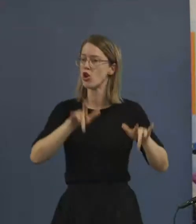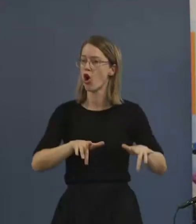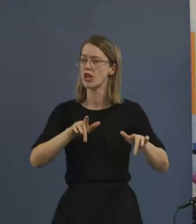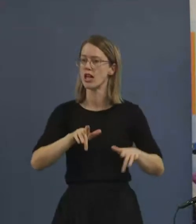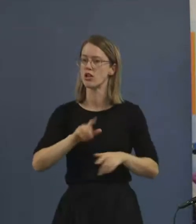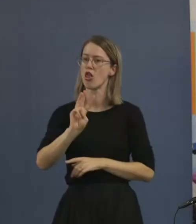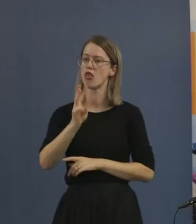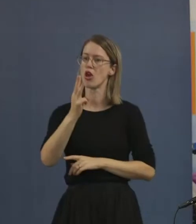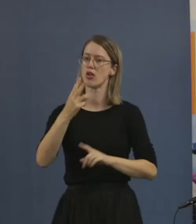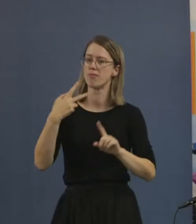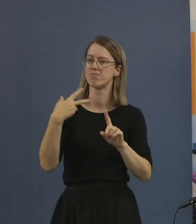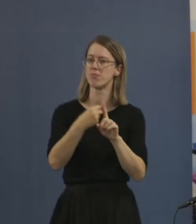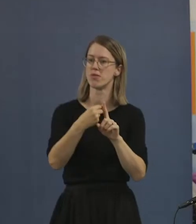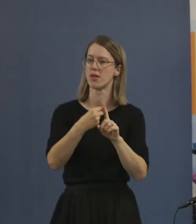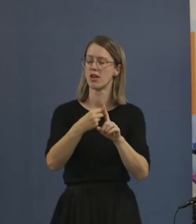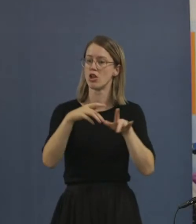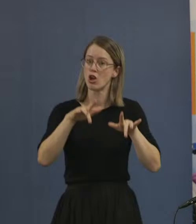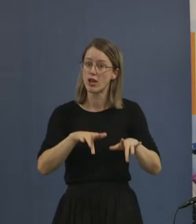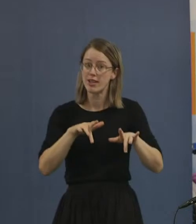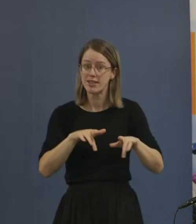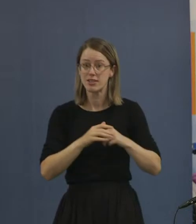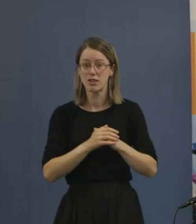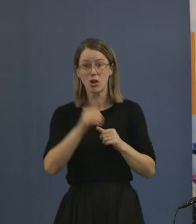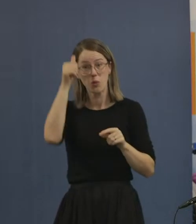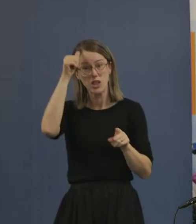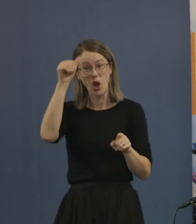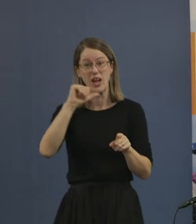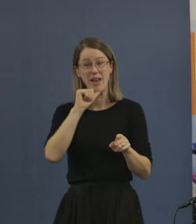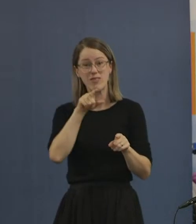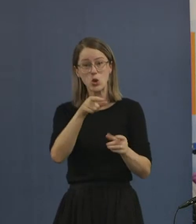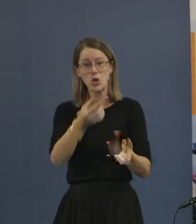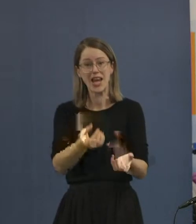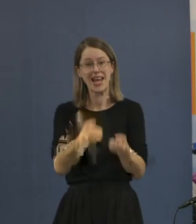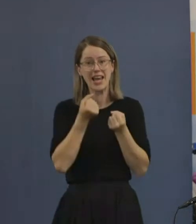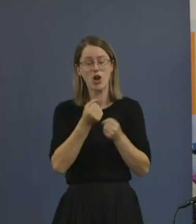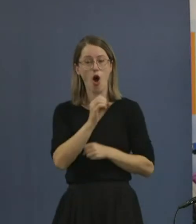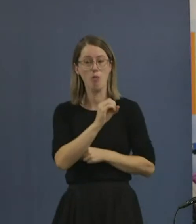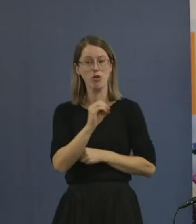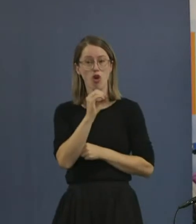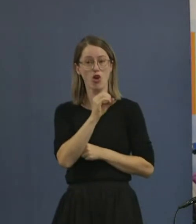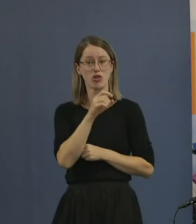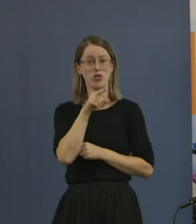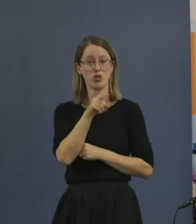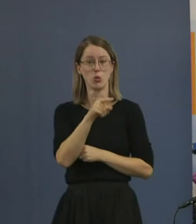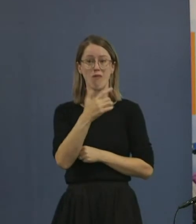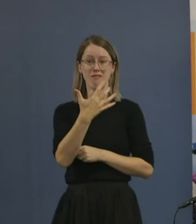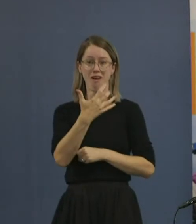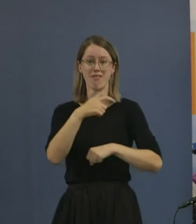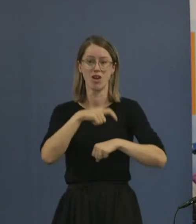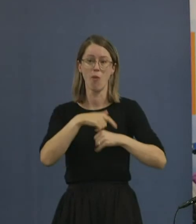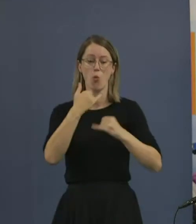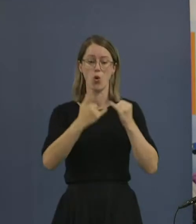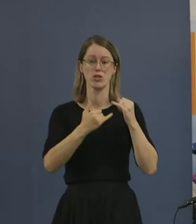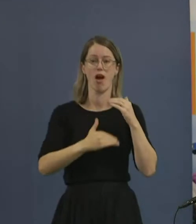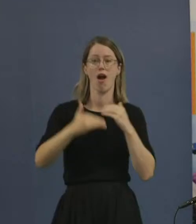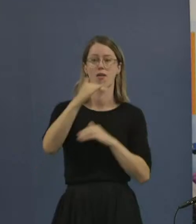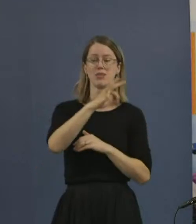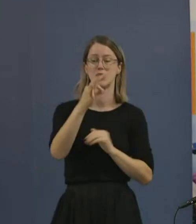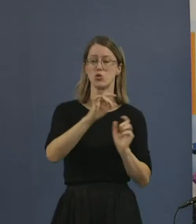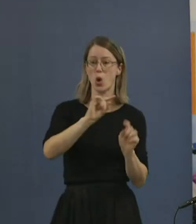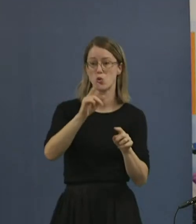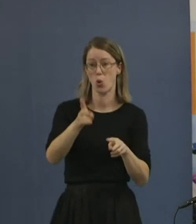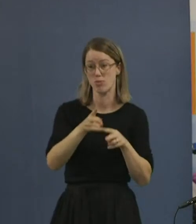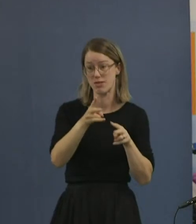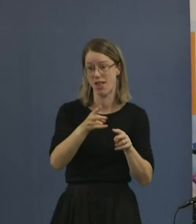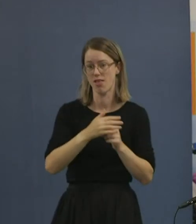booster. We know that your chances of being hospitalised if you're unvaccinated are 5 times higher than vaccinated. So